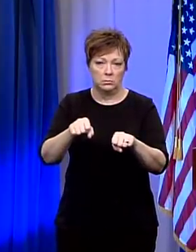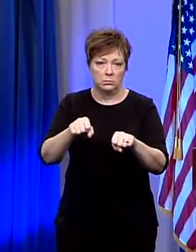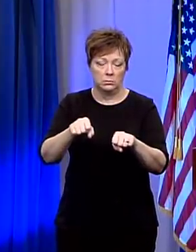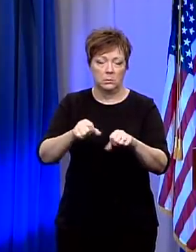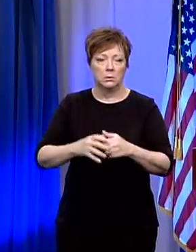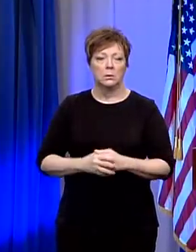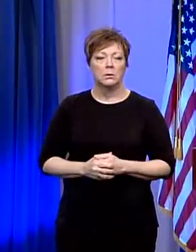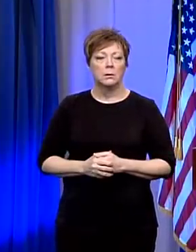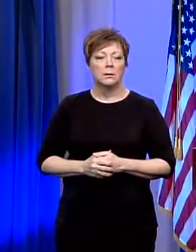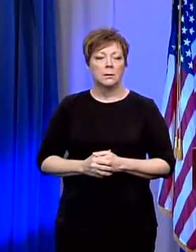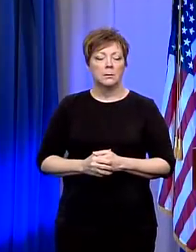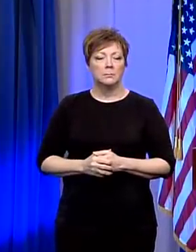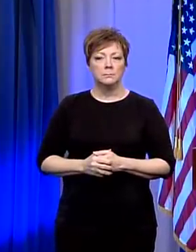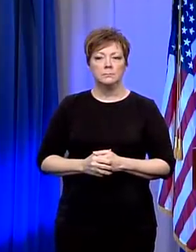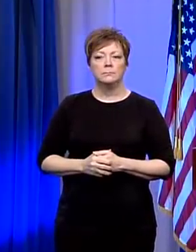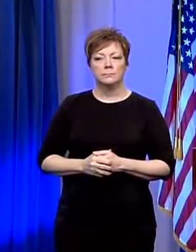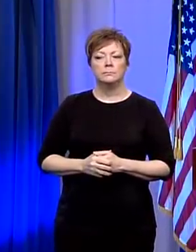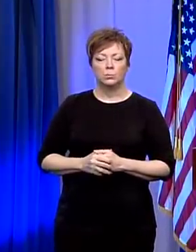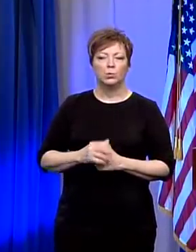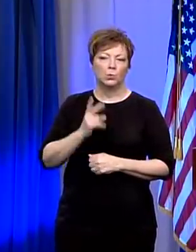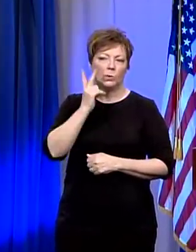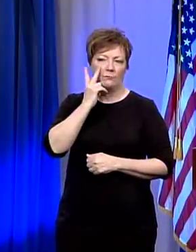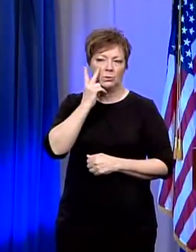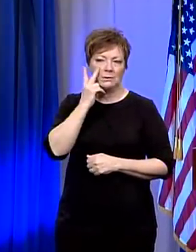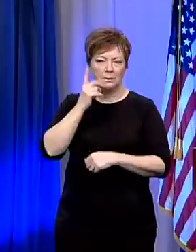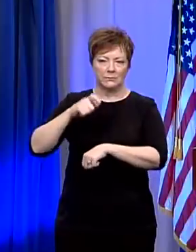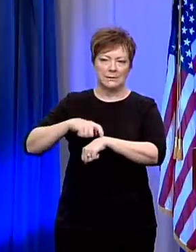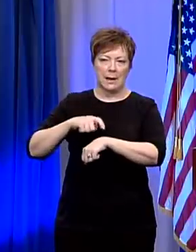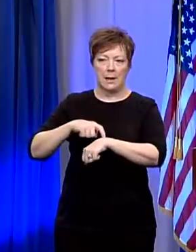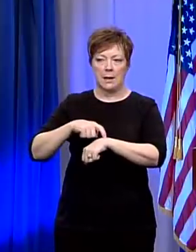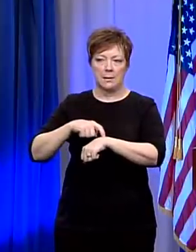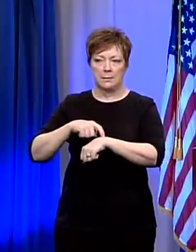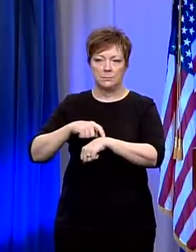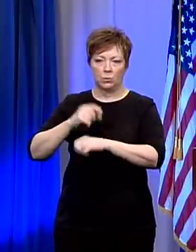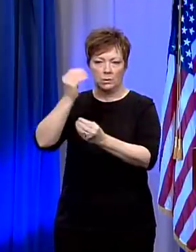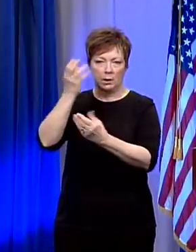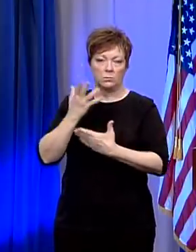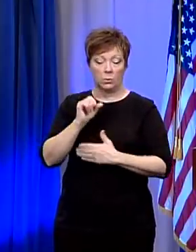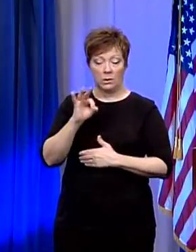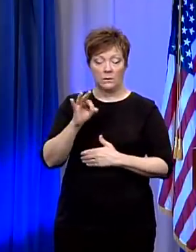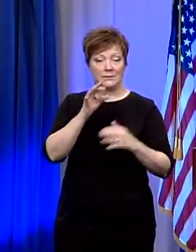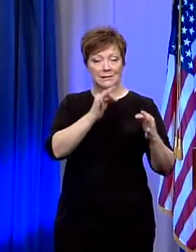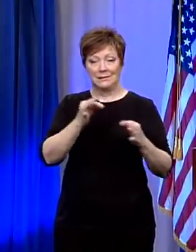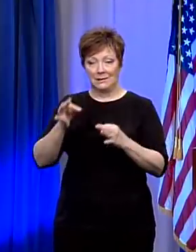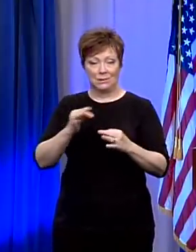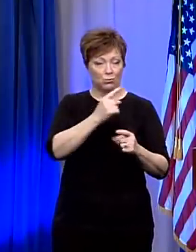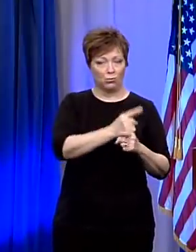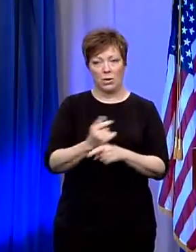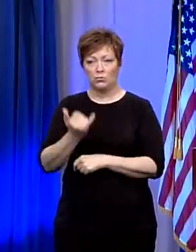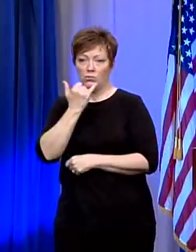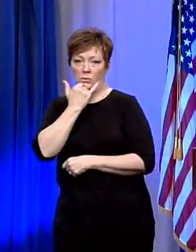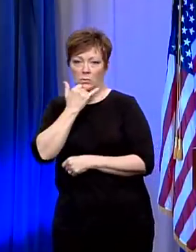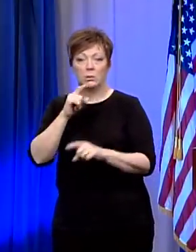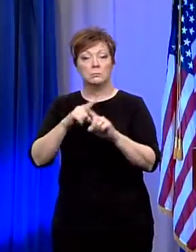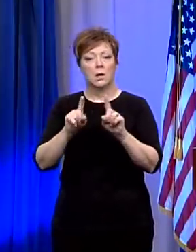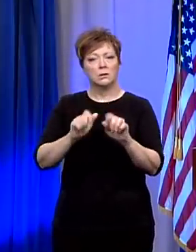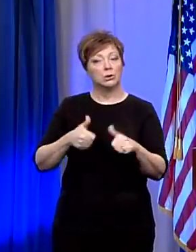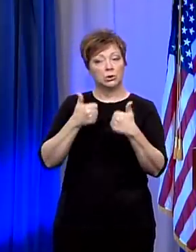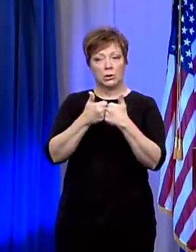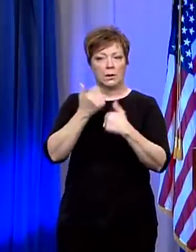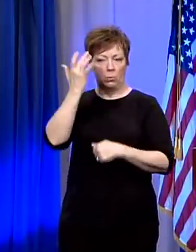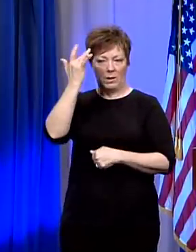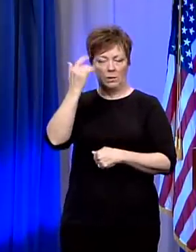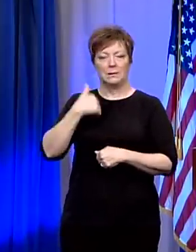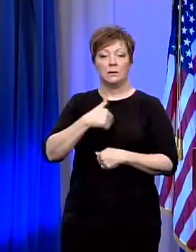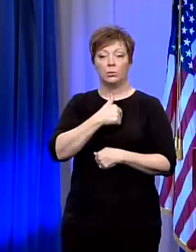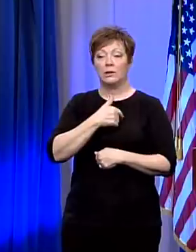that. Time will tell, whether these decisions are right or wrong. It's challenging because if we